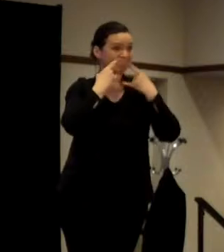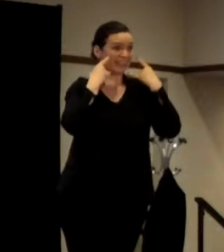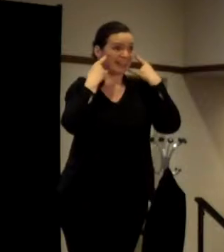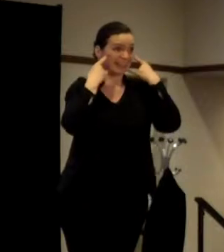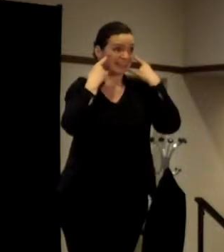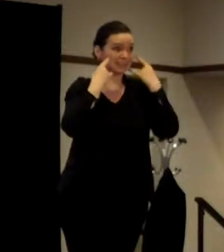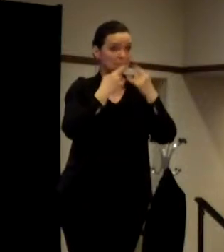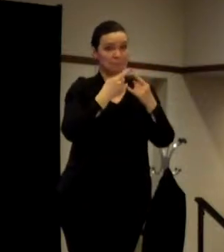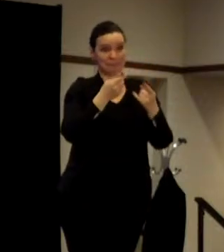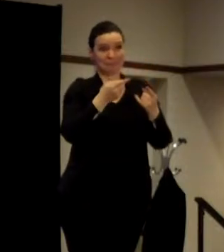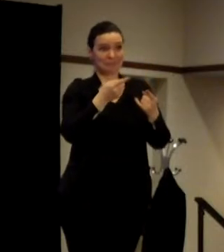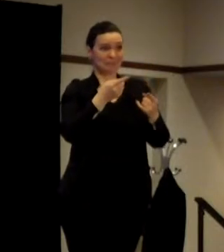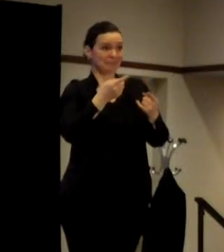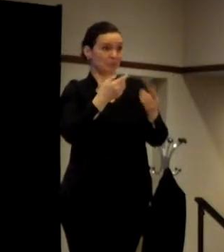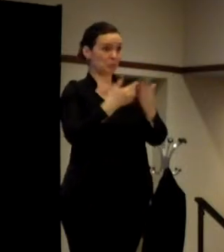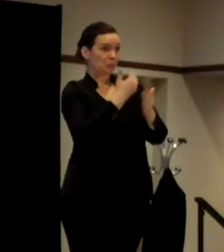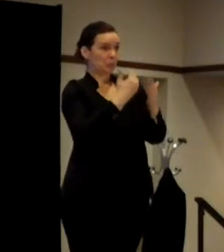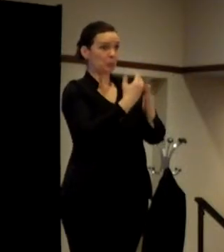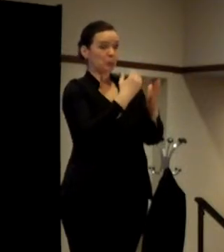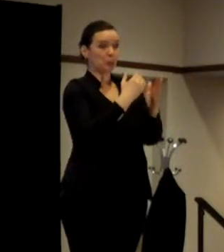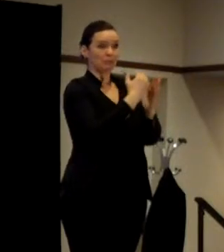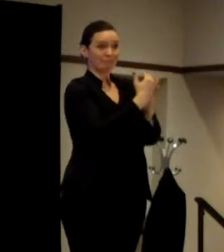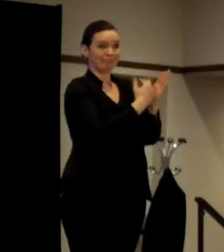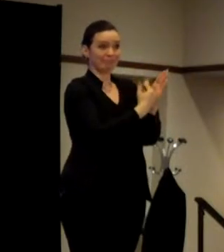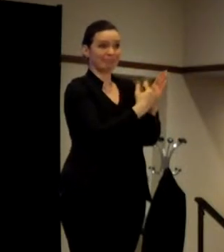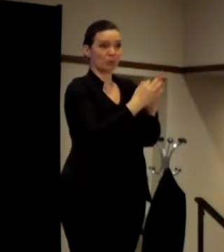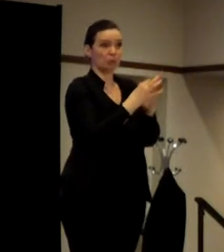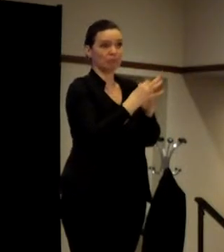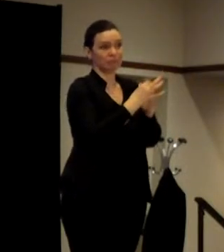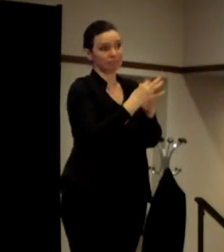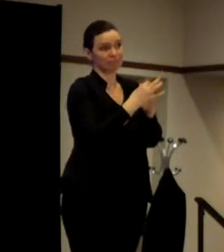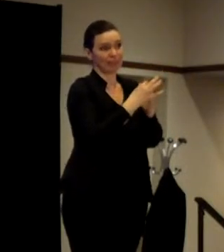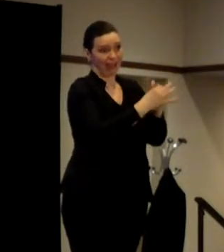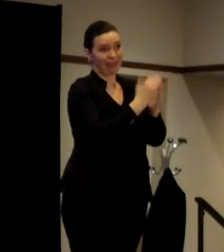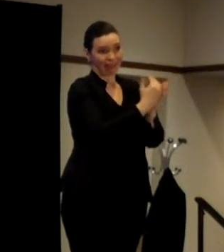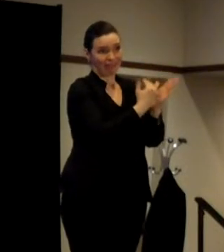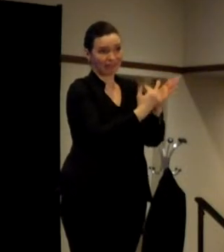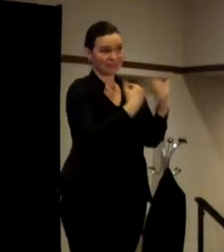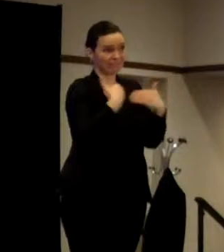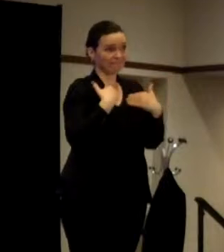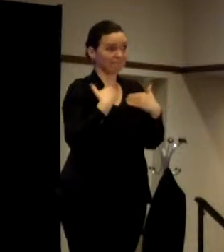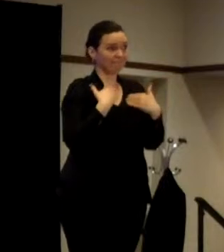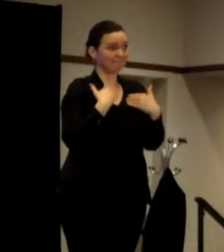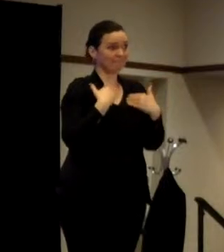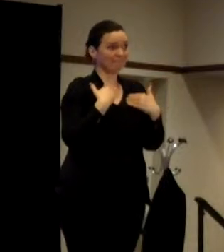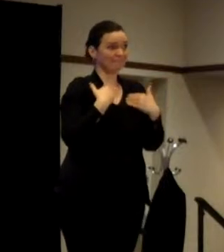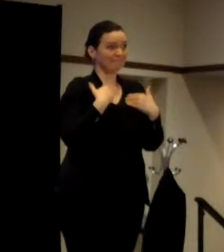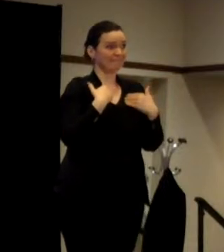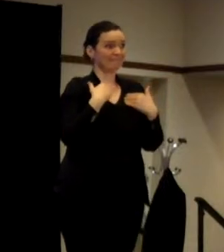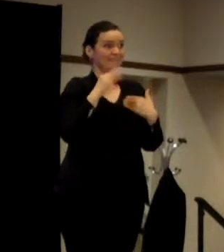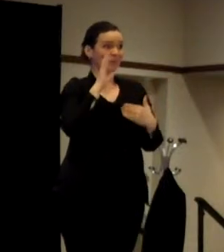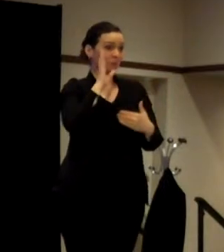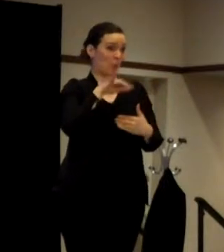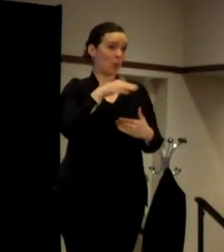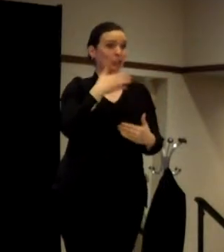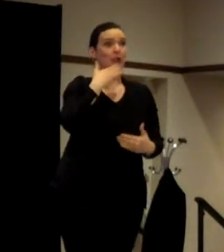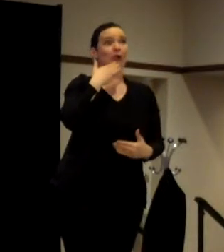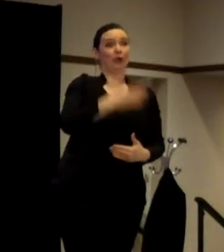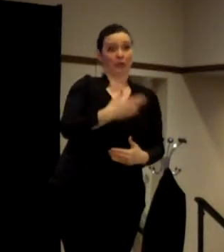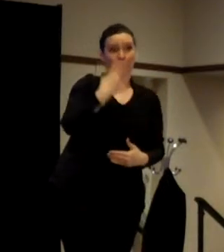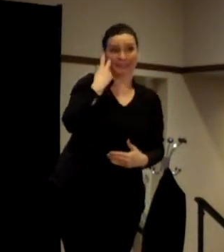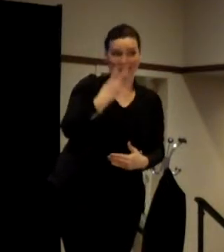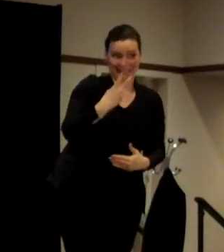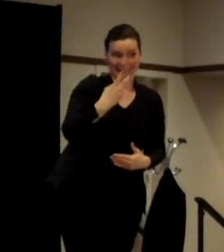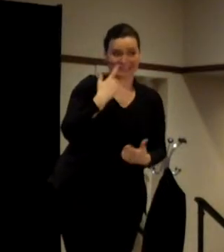mean, it's good to see some adapting, right? So I think wearing a mask is still, in the public, the right thing to